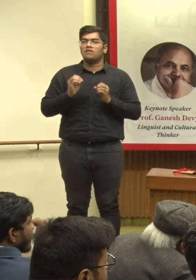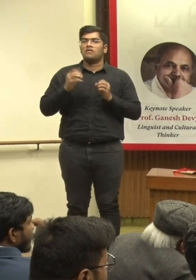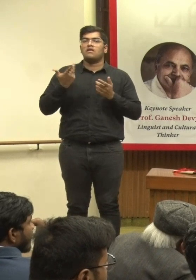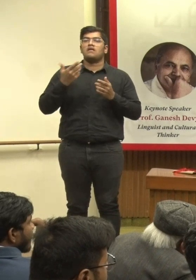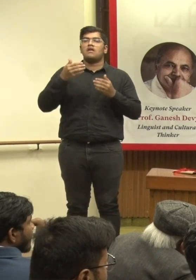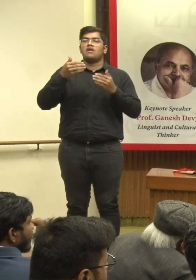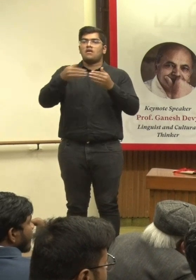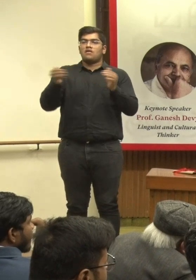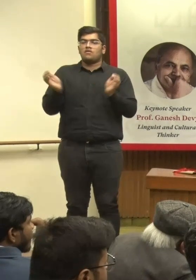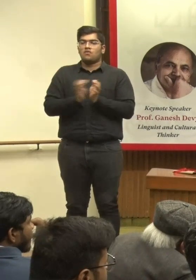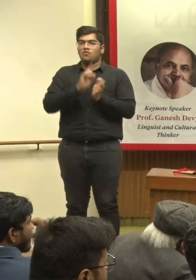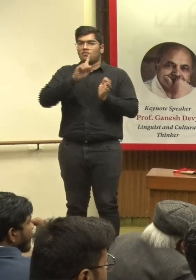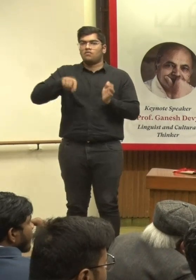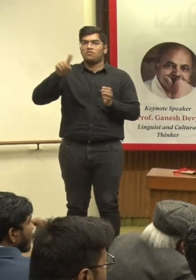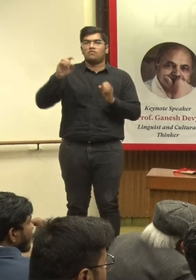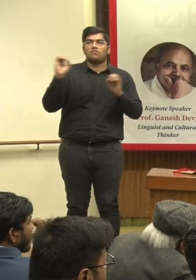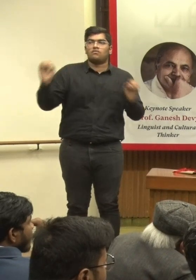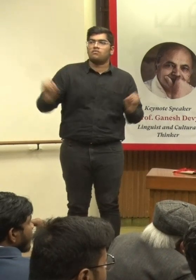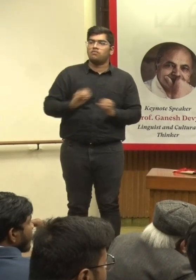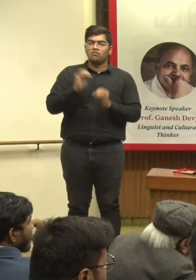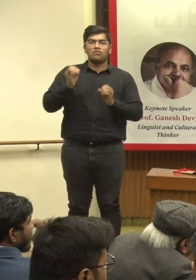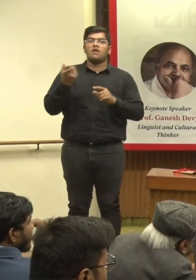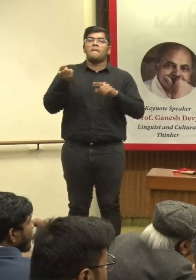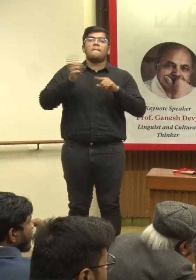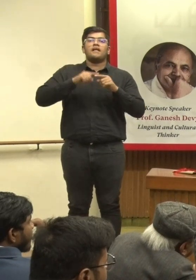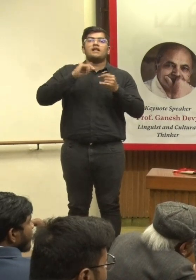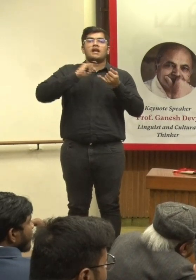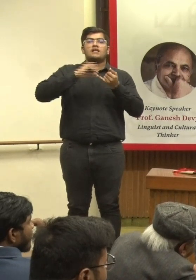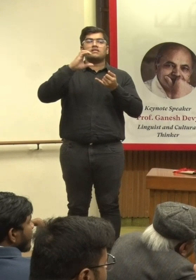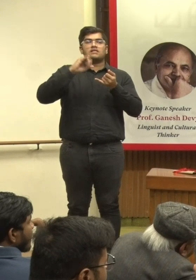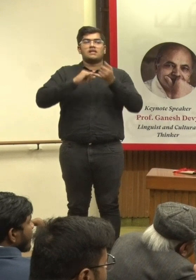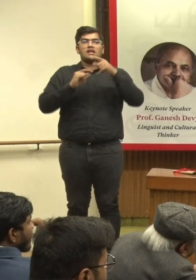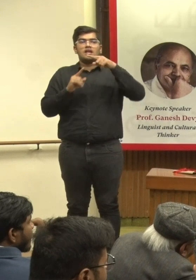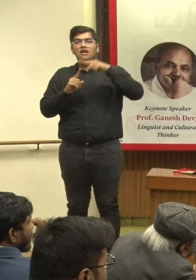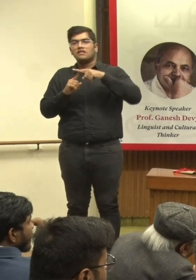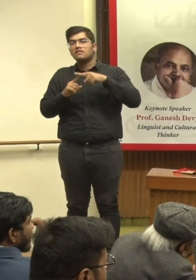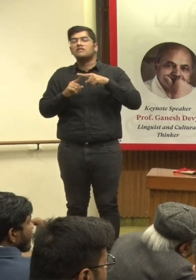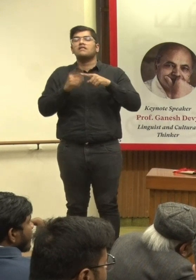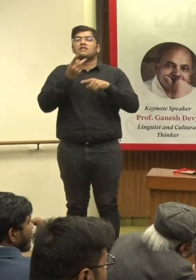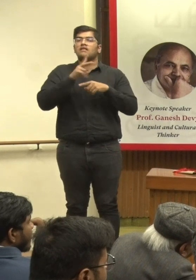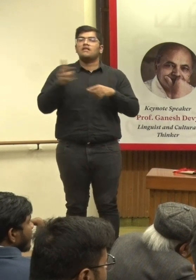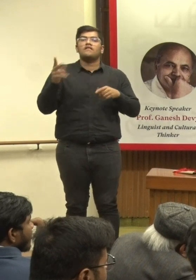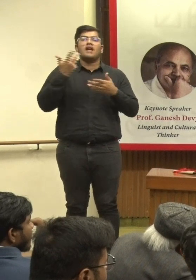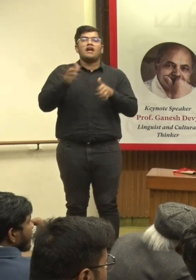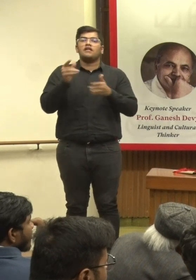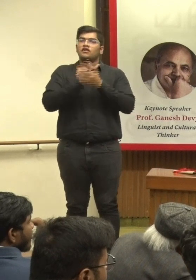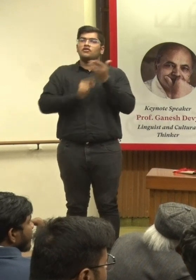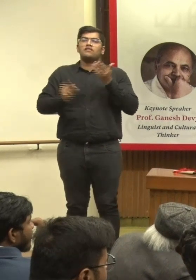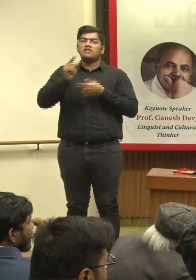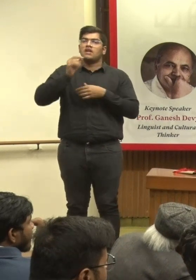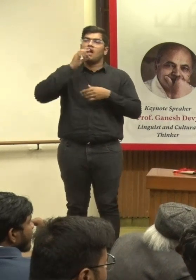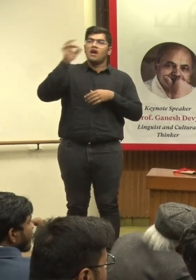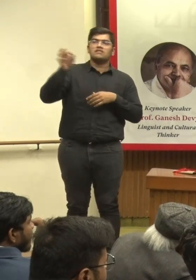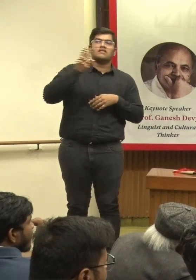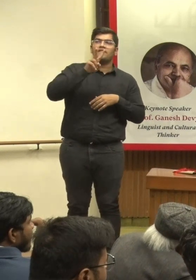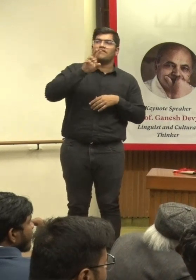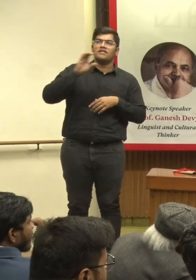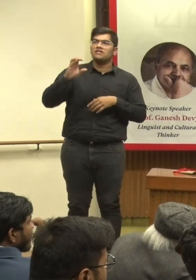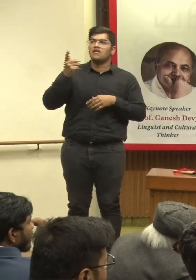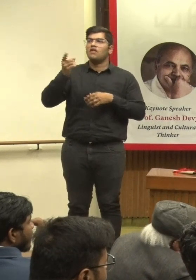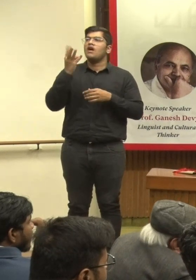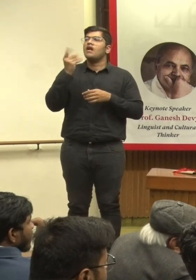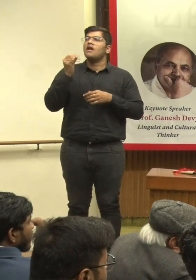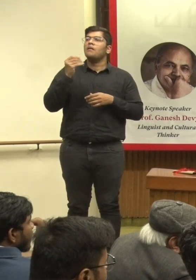coastal communities, and even this ST reservation, go and ask any university, vice chancellor, what is the number